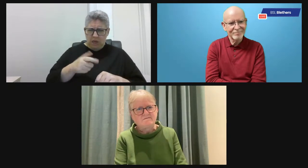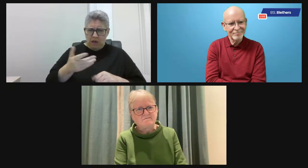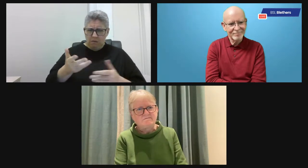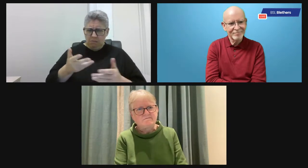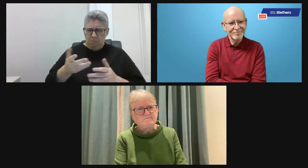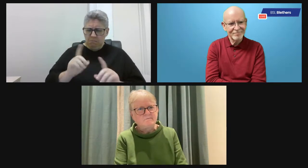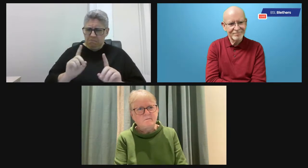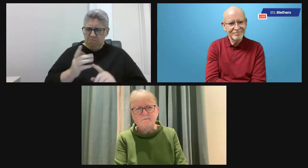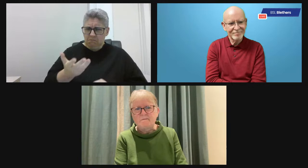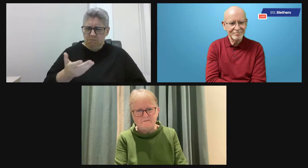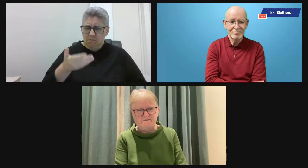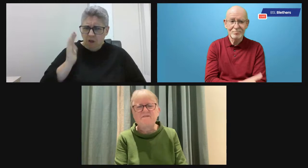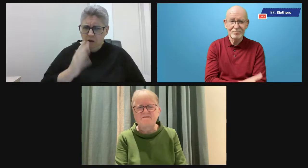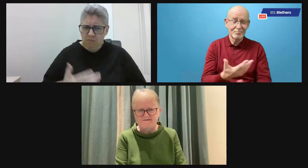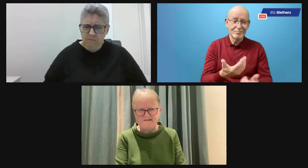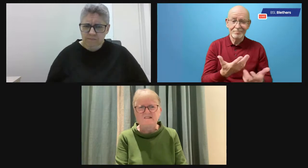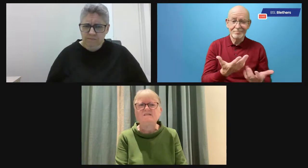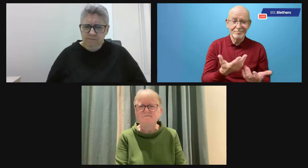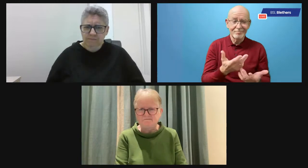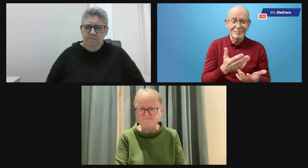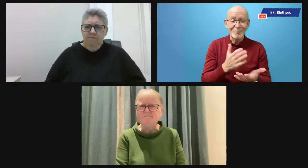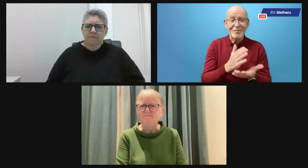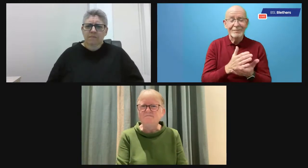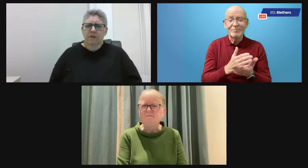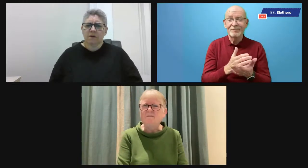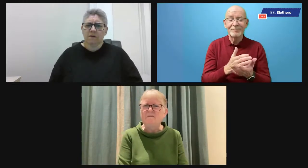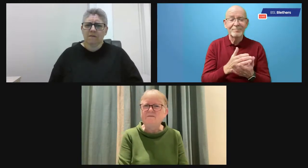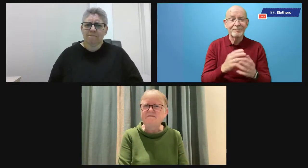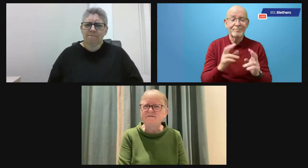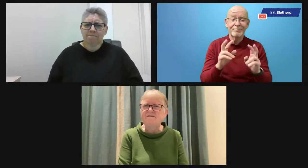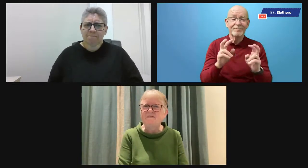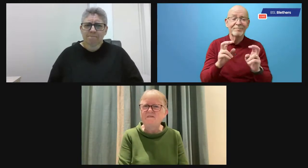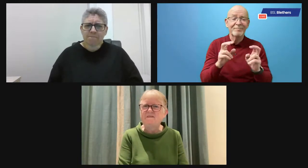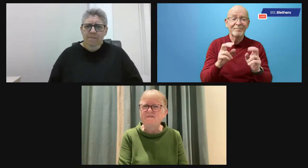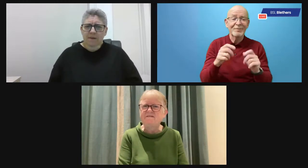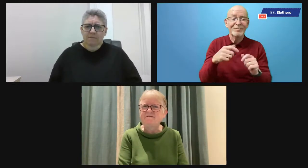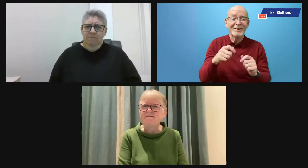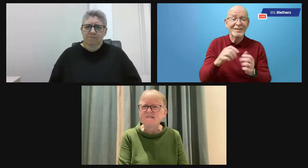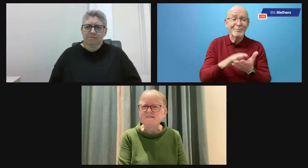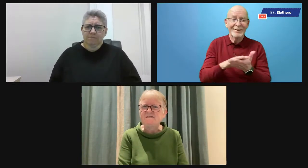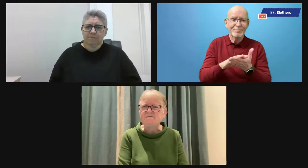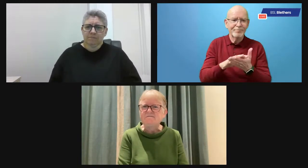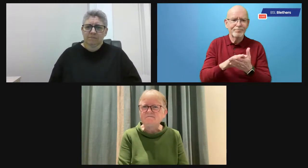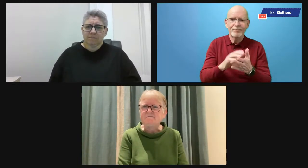us a wee bit about maybe your role, and maybe then, Emma, you can tell me about your role as a chair?